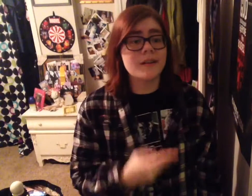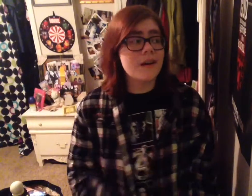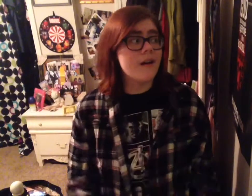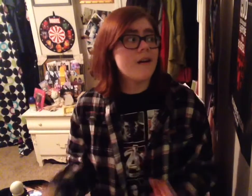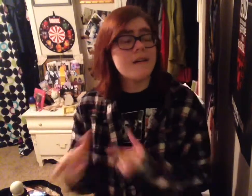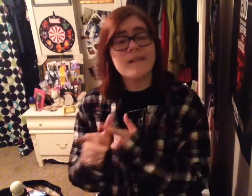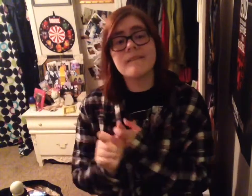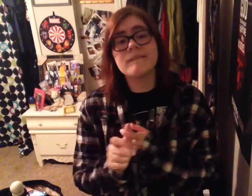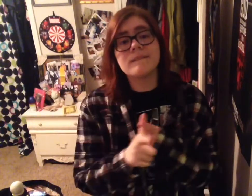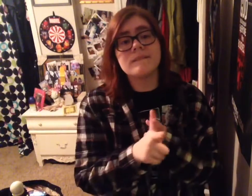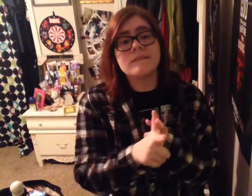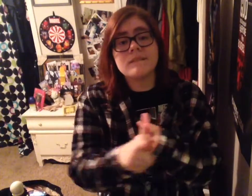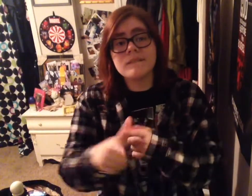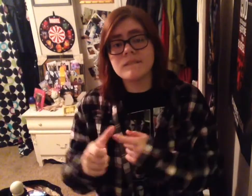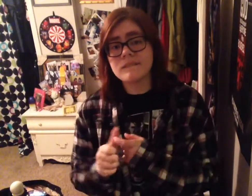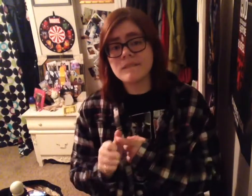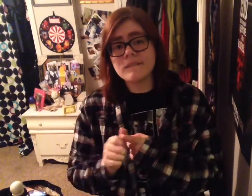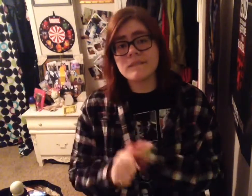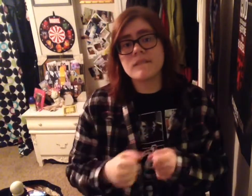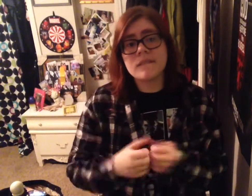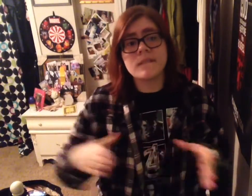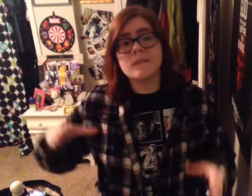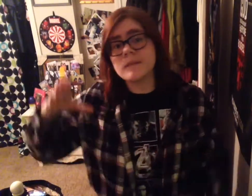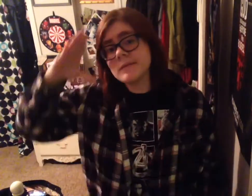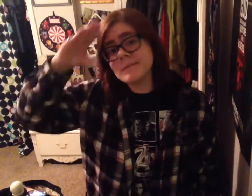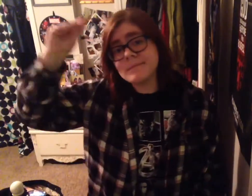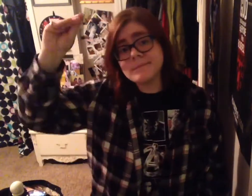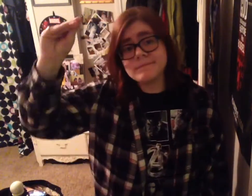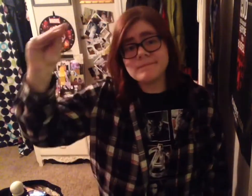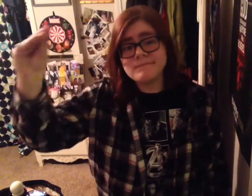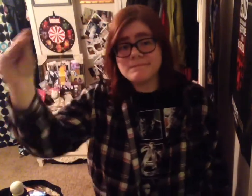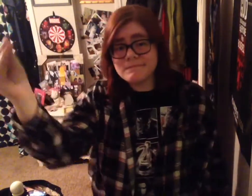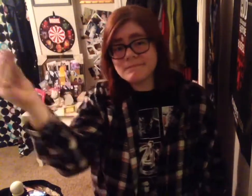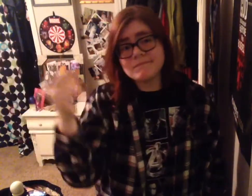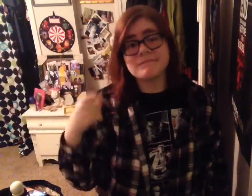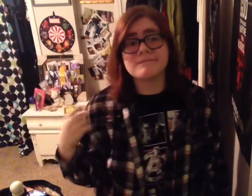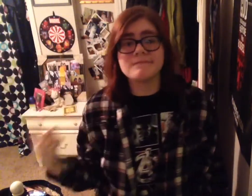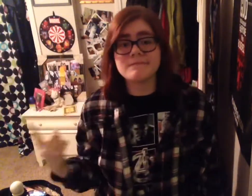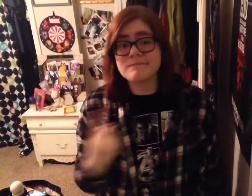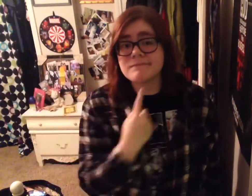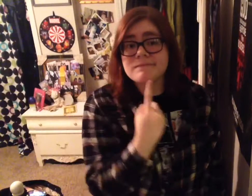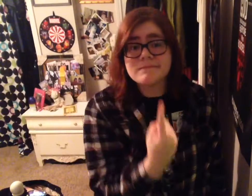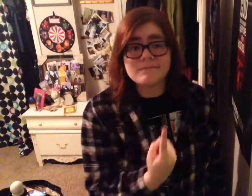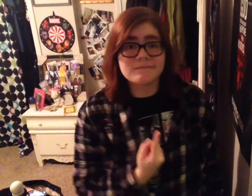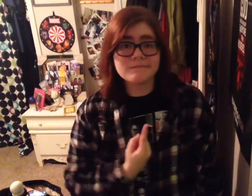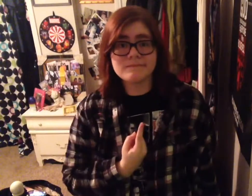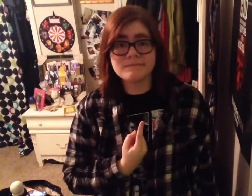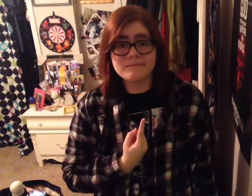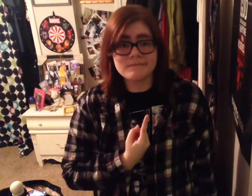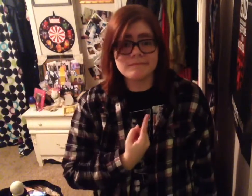Run, run, lost boy They say to me